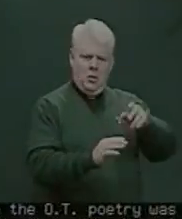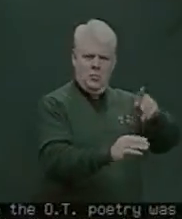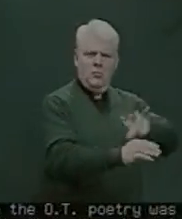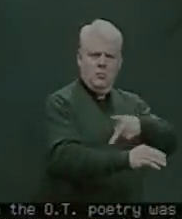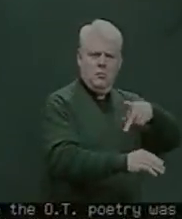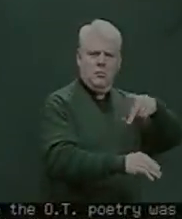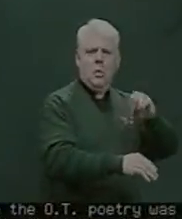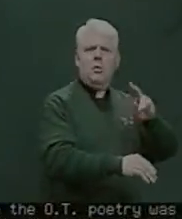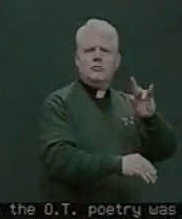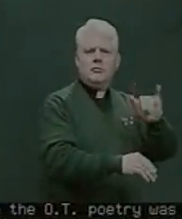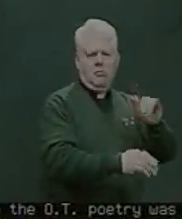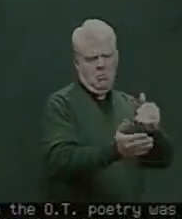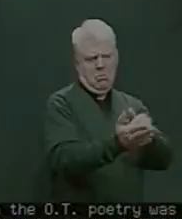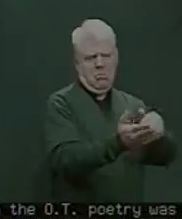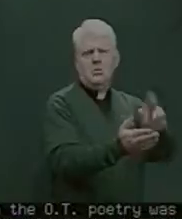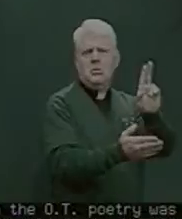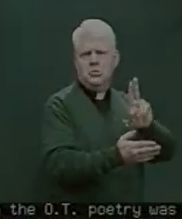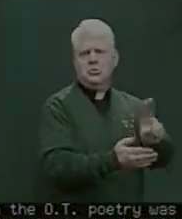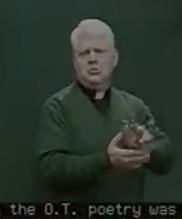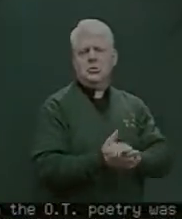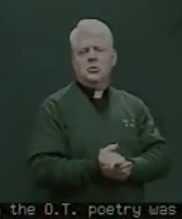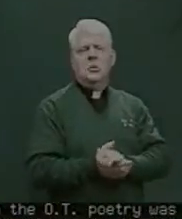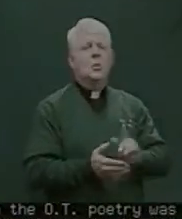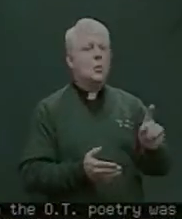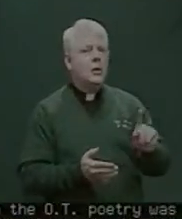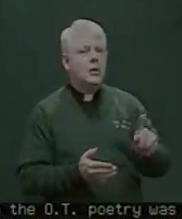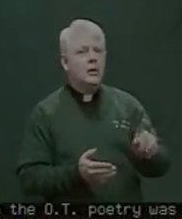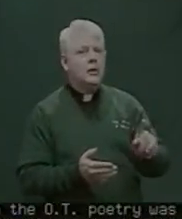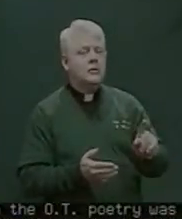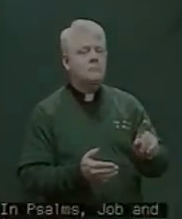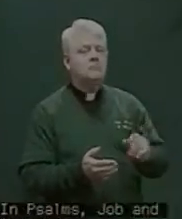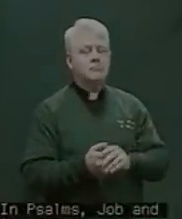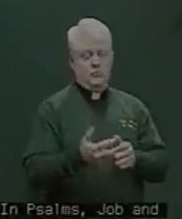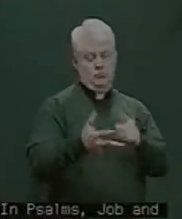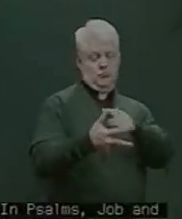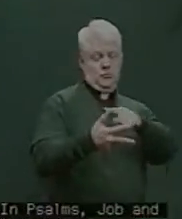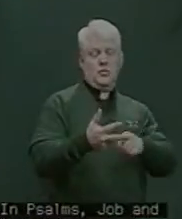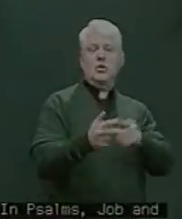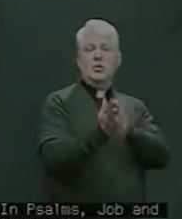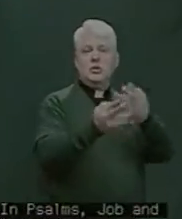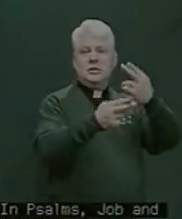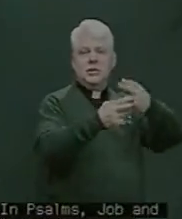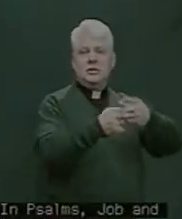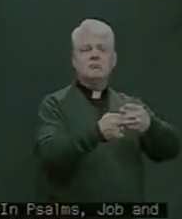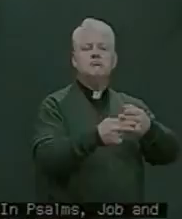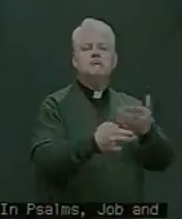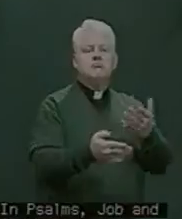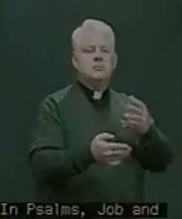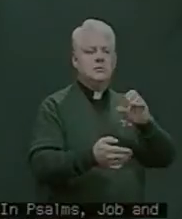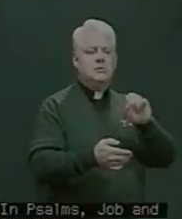In the Old Testament, poetry was commonly used. Where? In Psalms, Job,